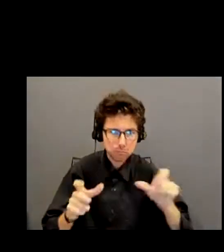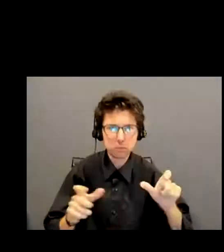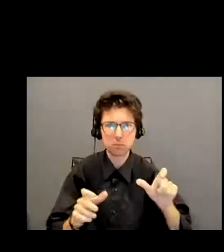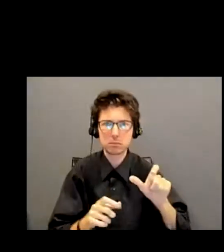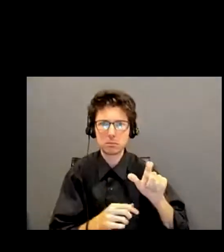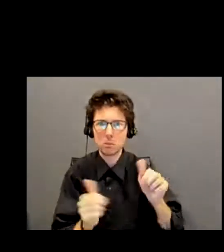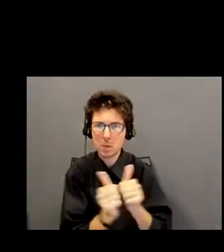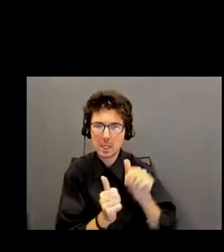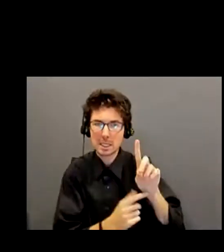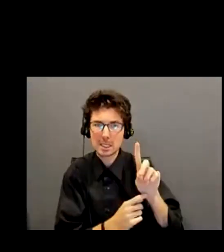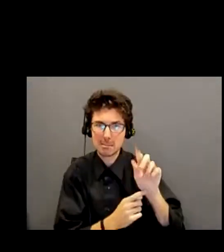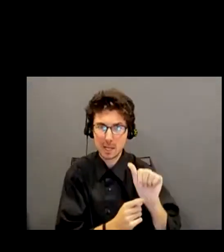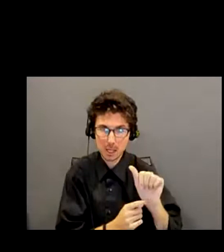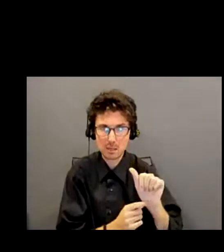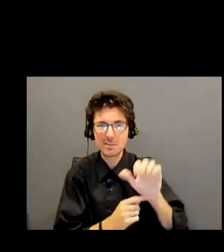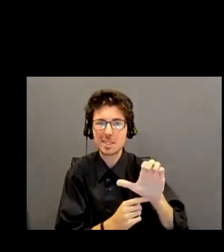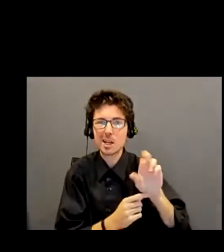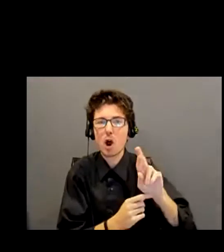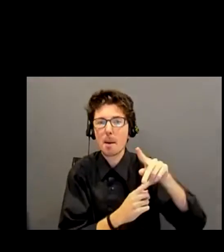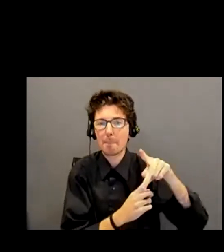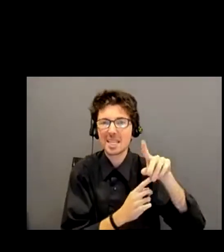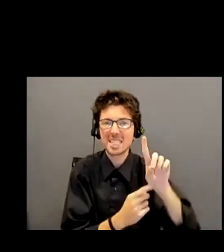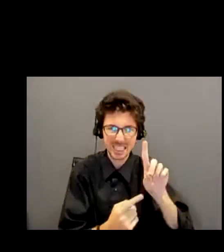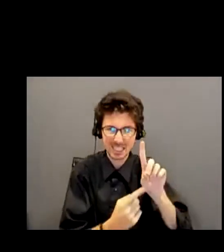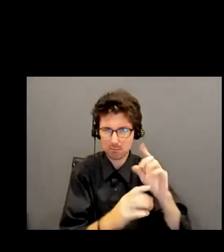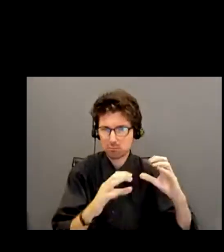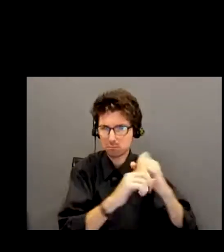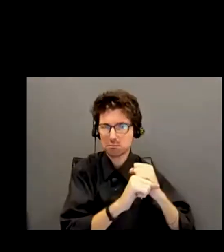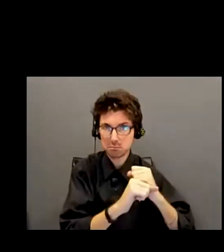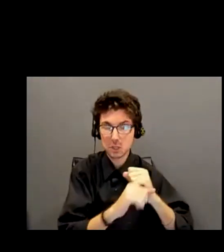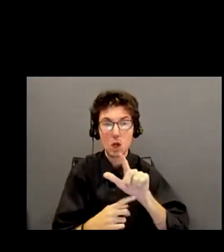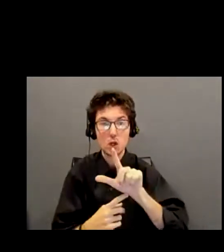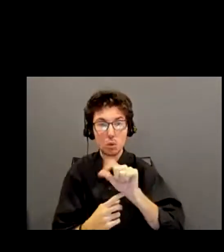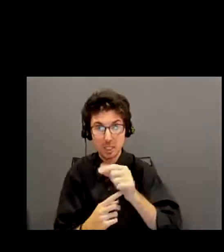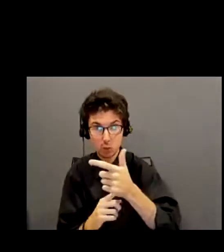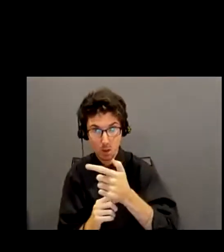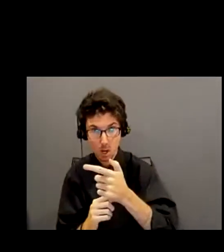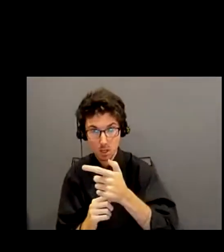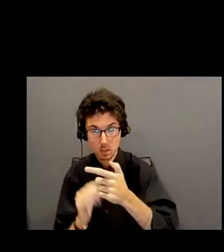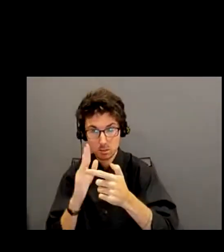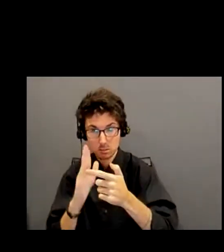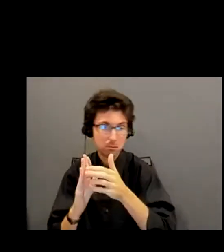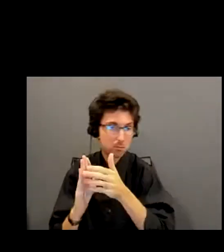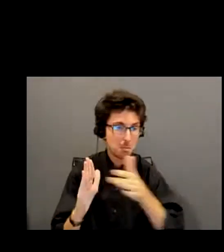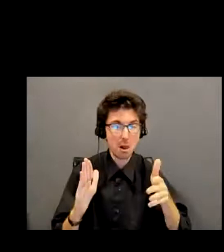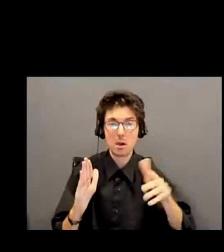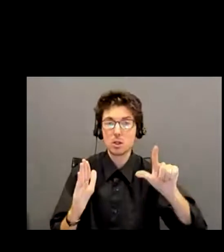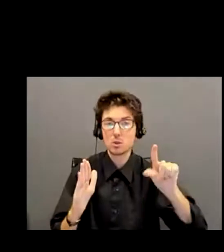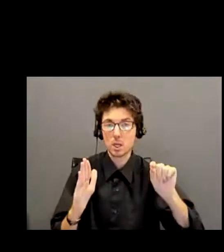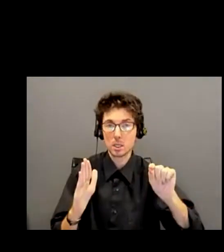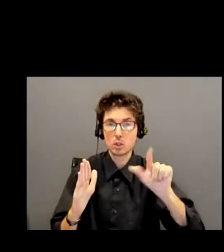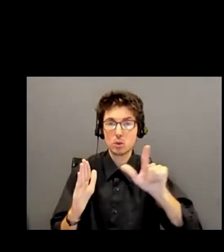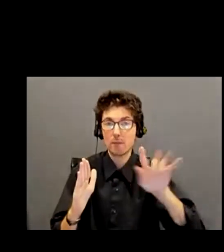CRPD, for the term 2021 till 2024, which are scheduled to be